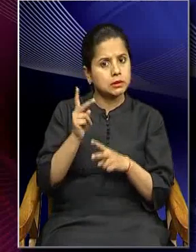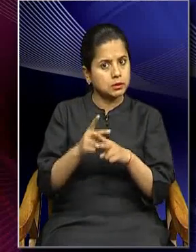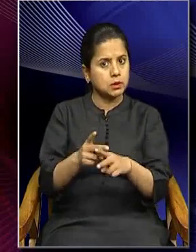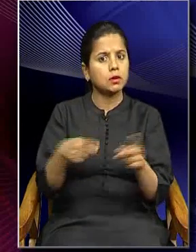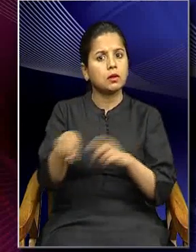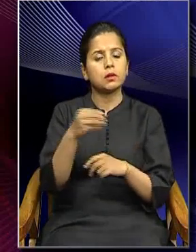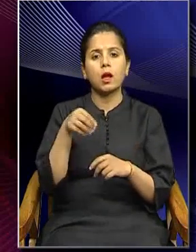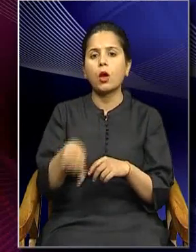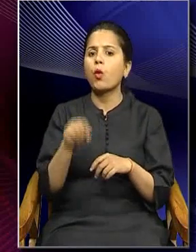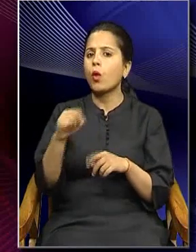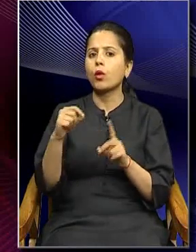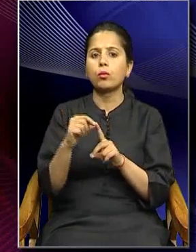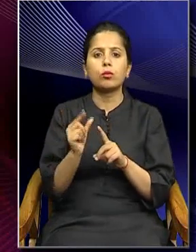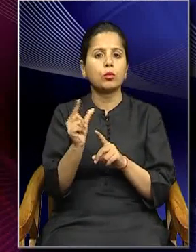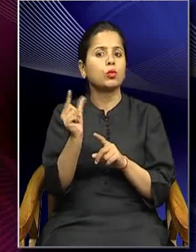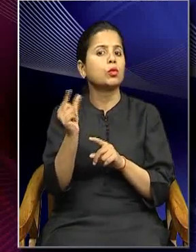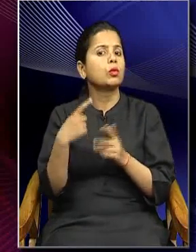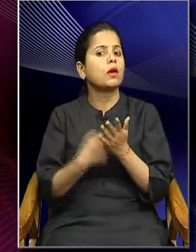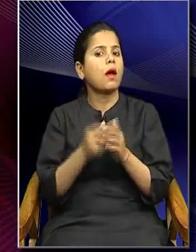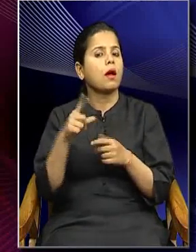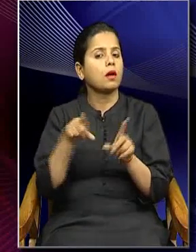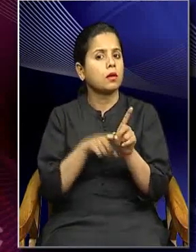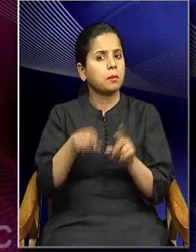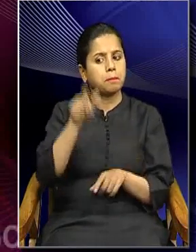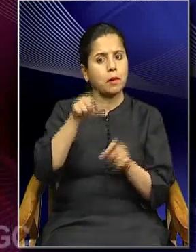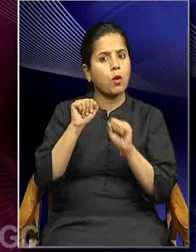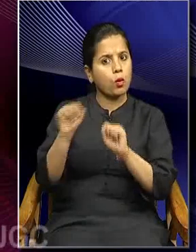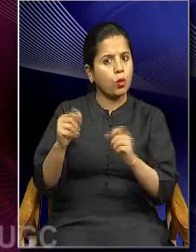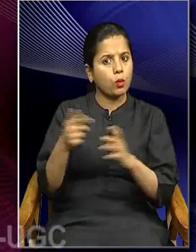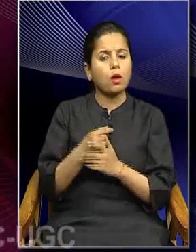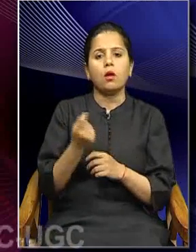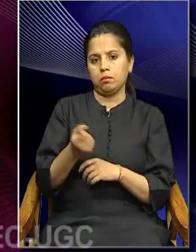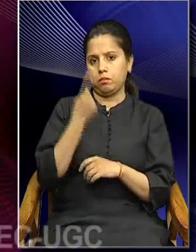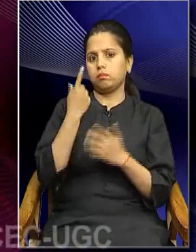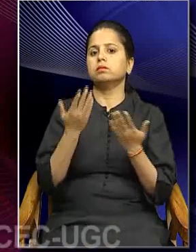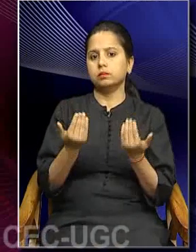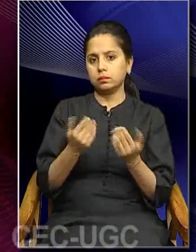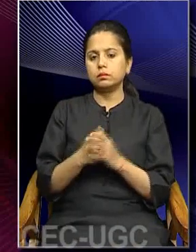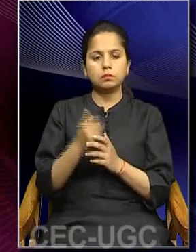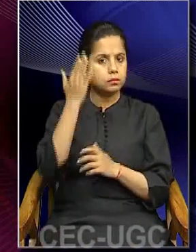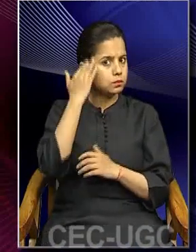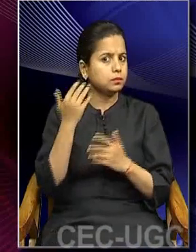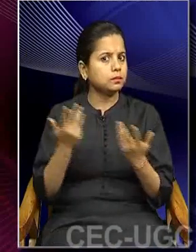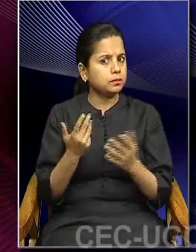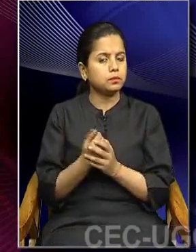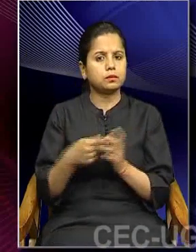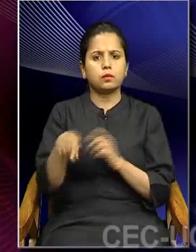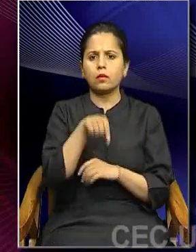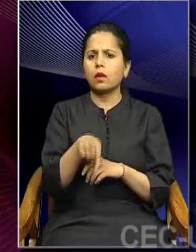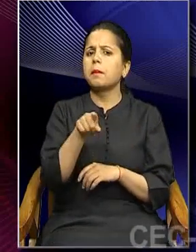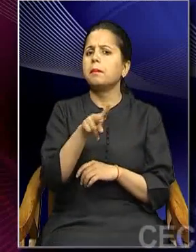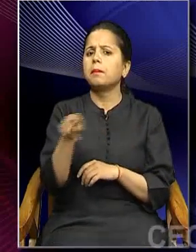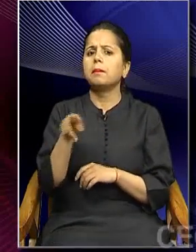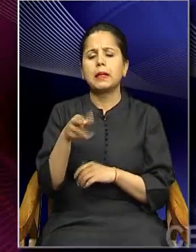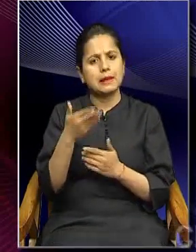a plurality of individuals. This is understandable. Why? Because this is what the definition